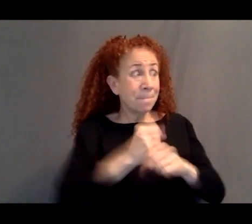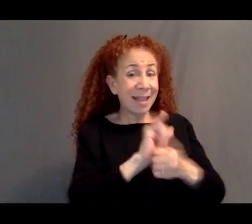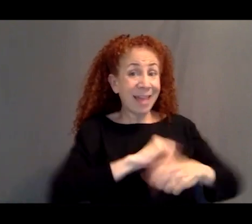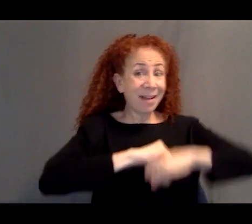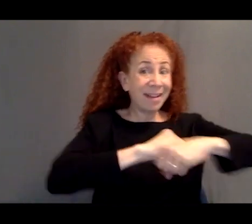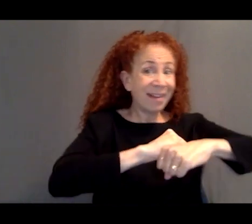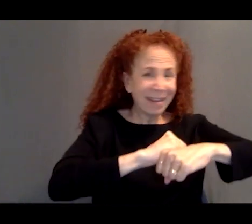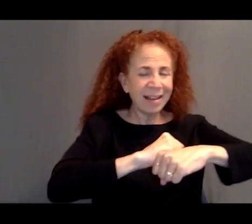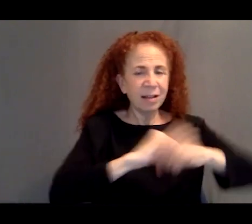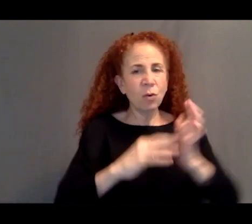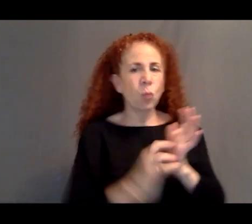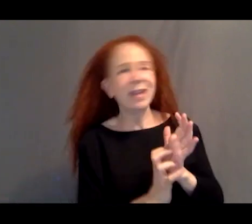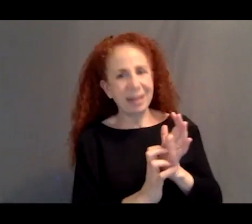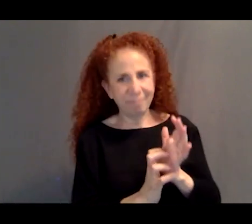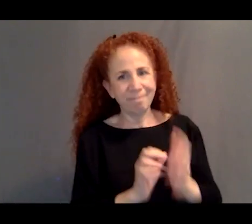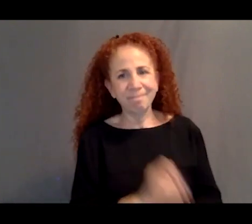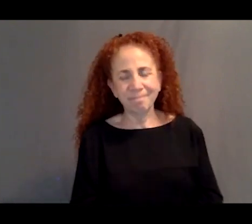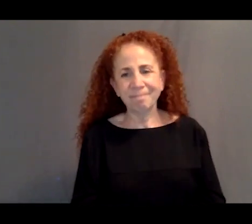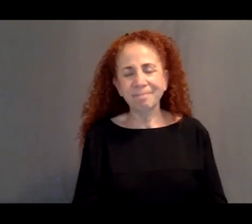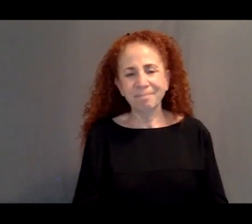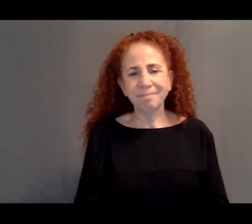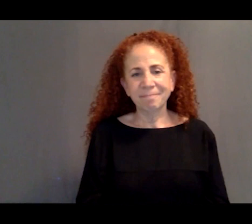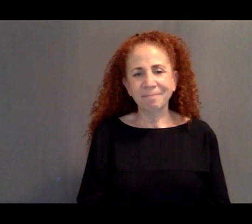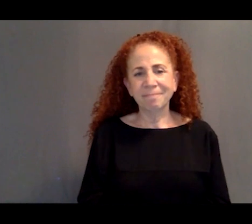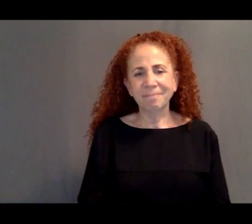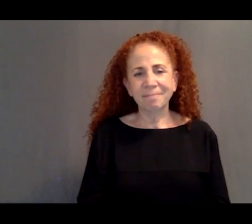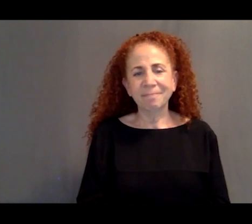that boundary porous and thin.